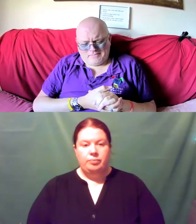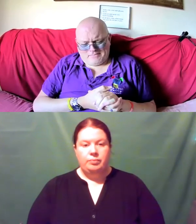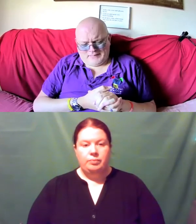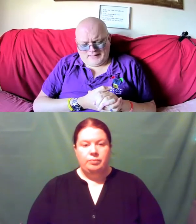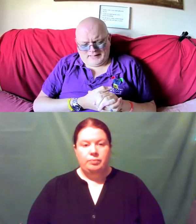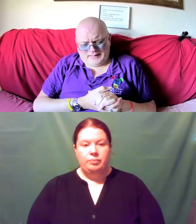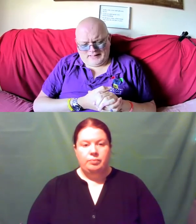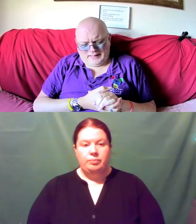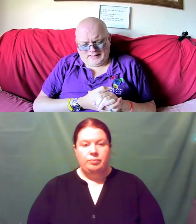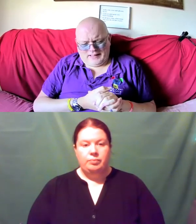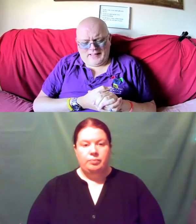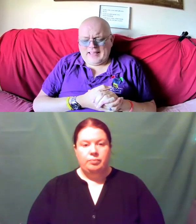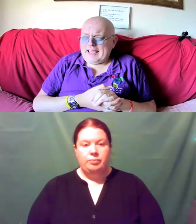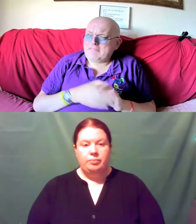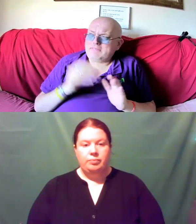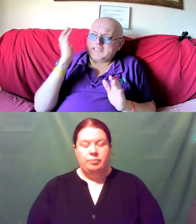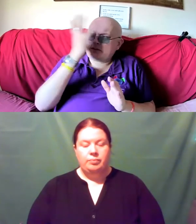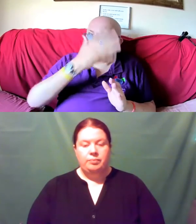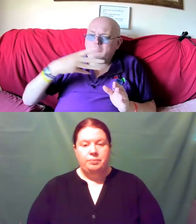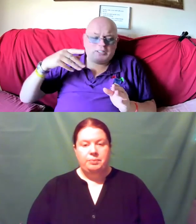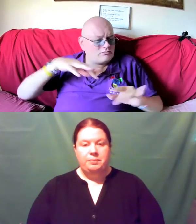it's grown if the spirit wasn't moving in it.